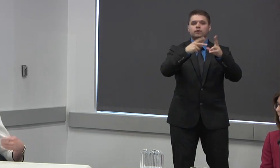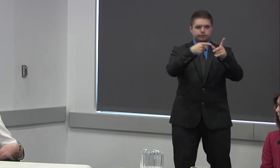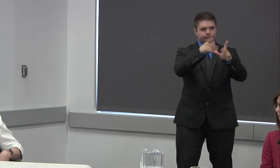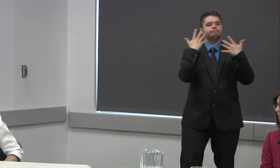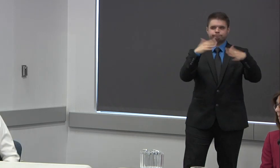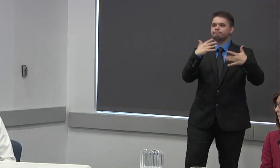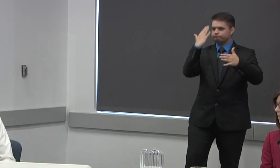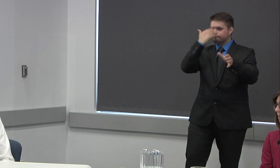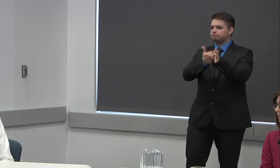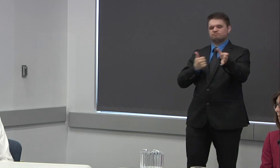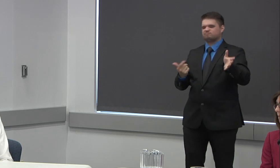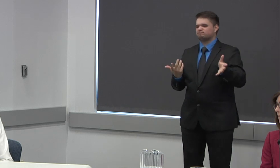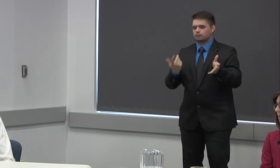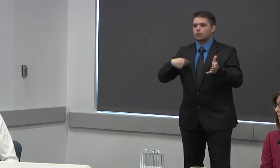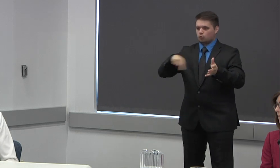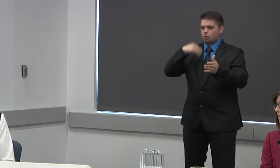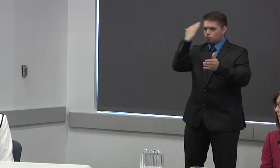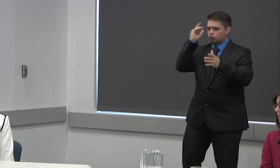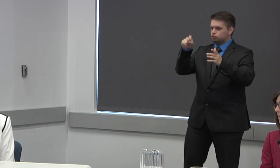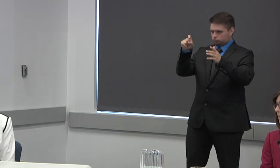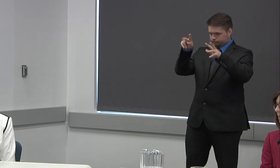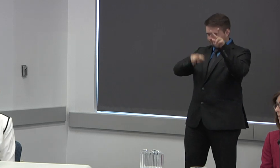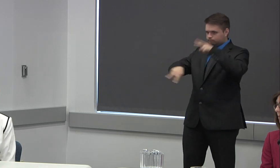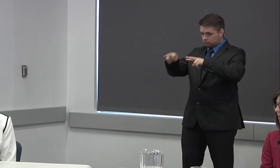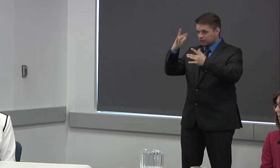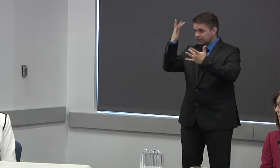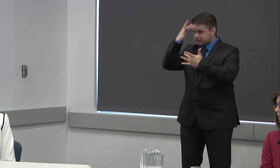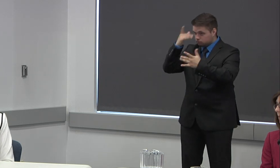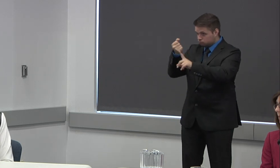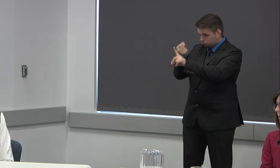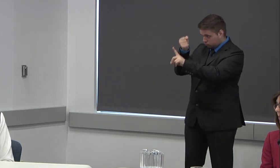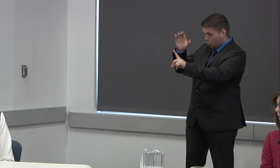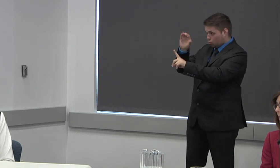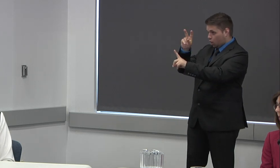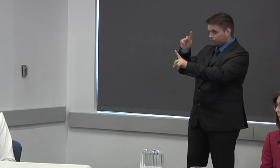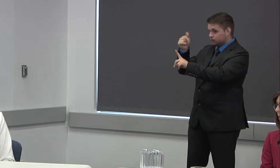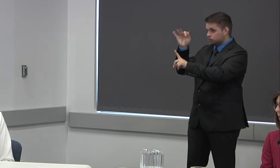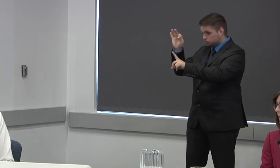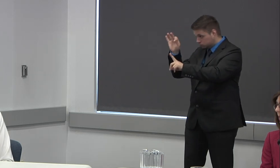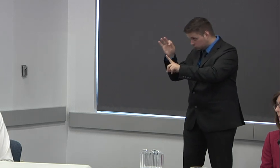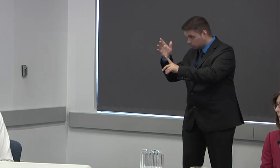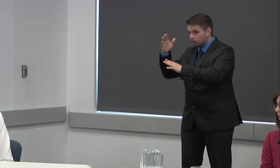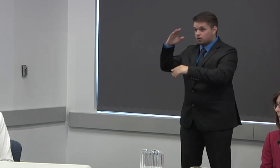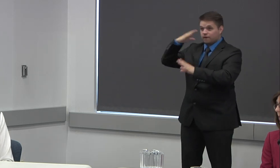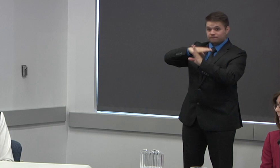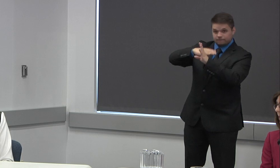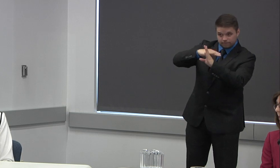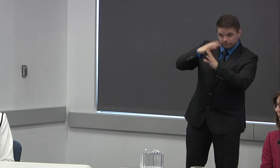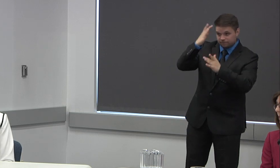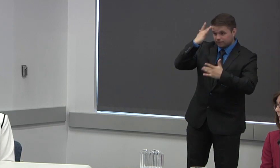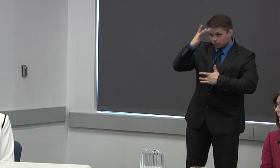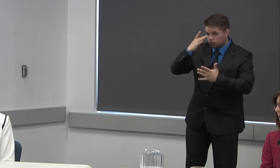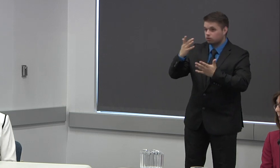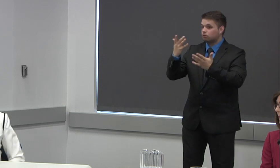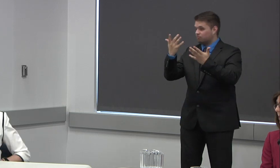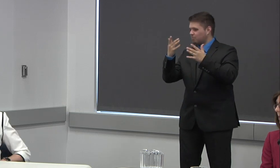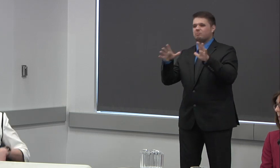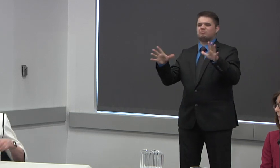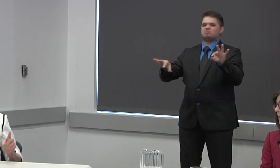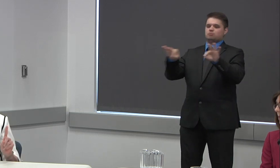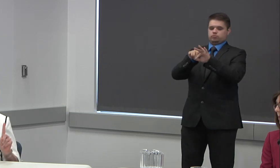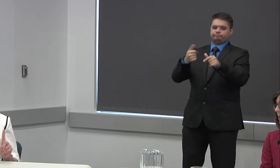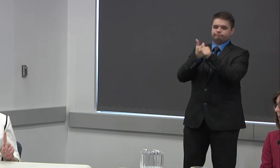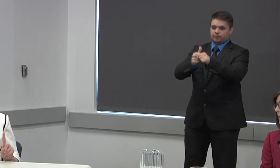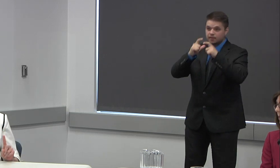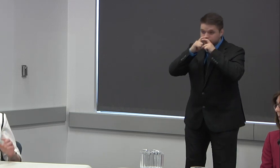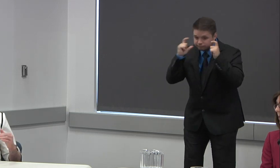as far as symptom checking, wearing facial coverings, physical distancing. So sometimes if we say we require